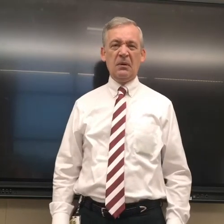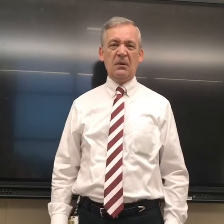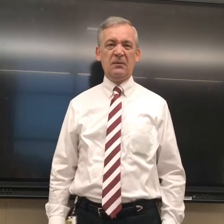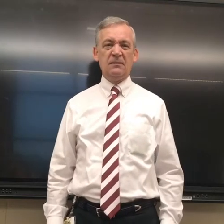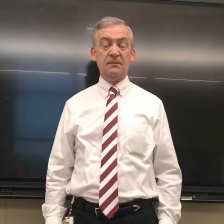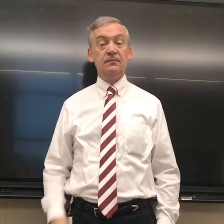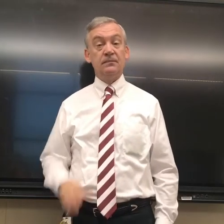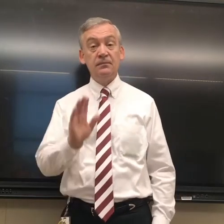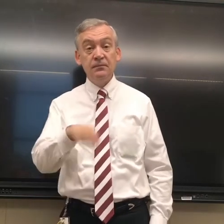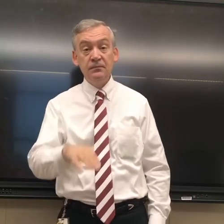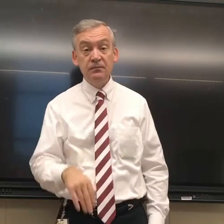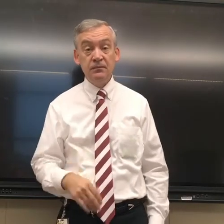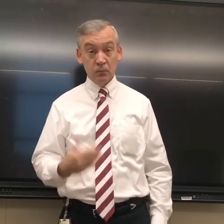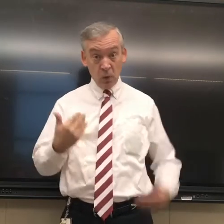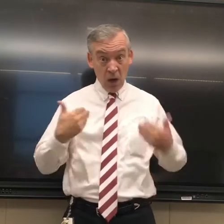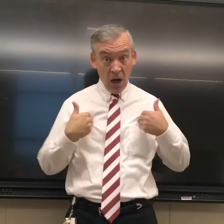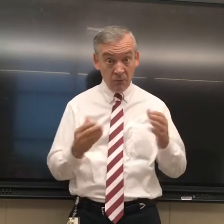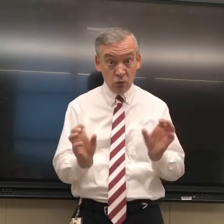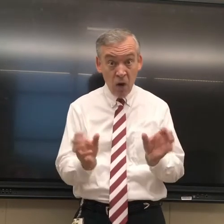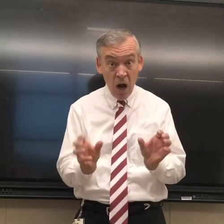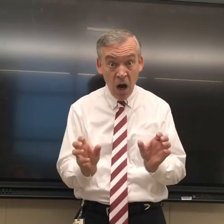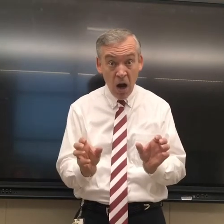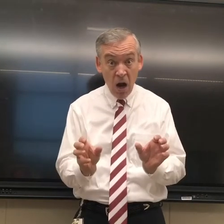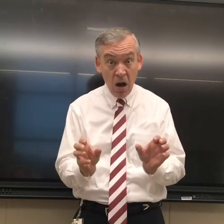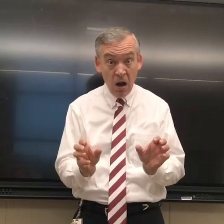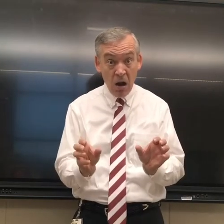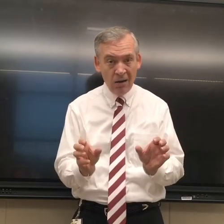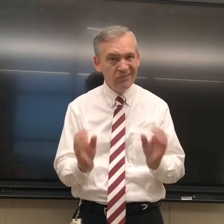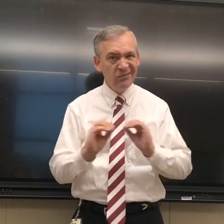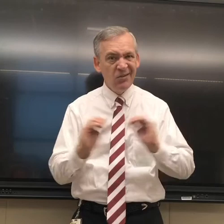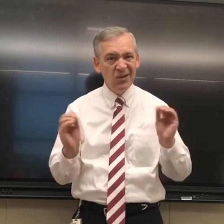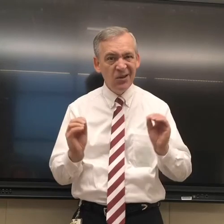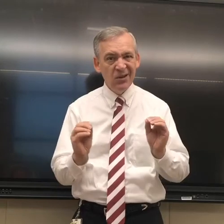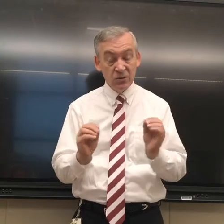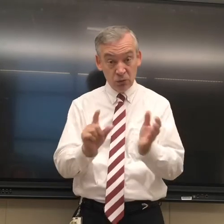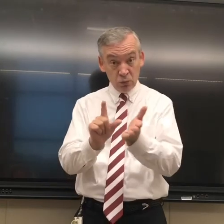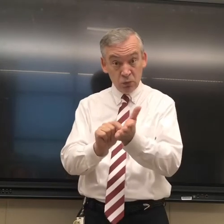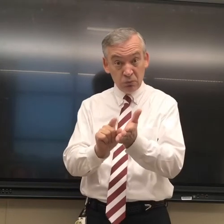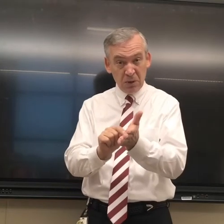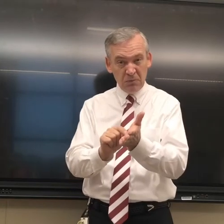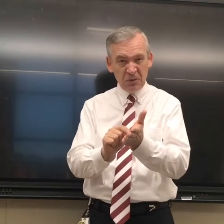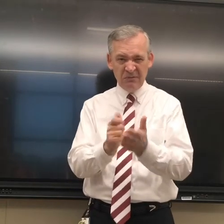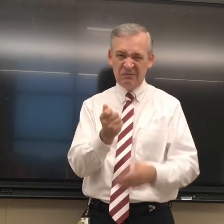Having no radios, few newspapers, and no magazines,